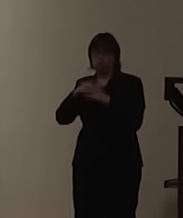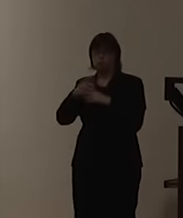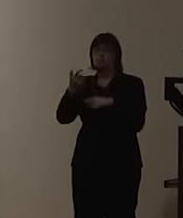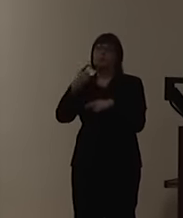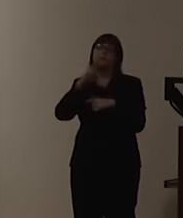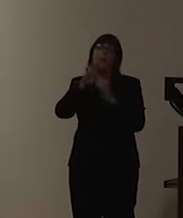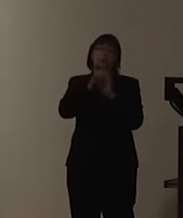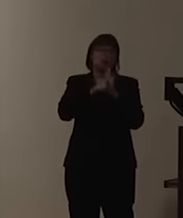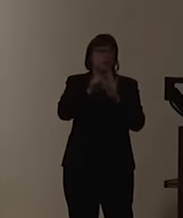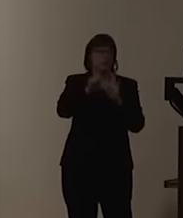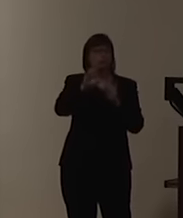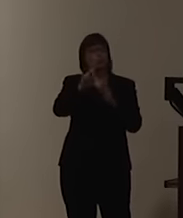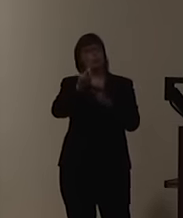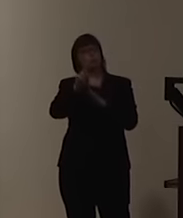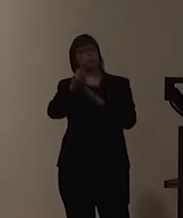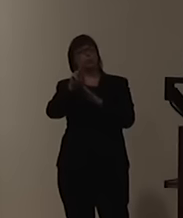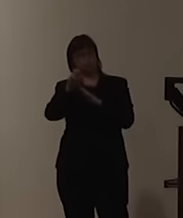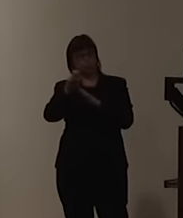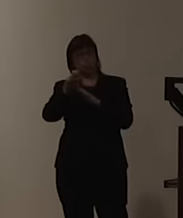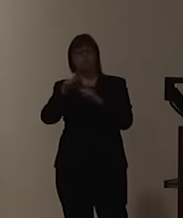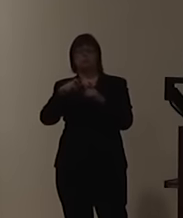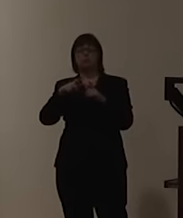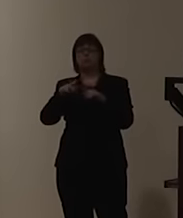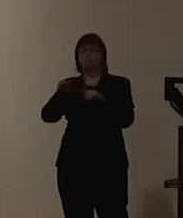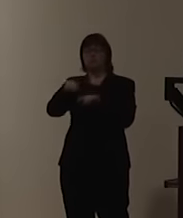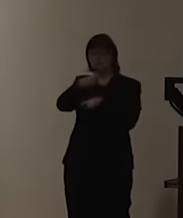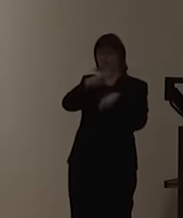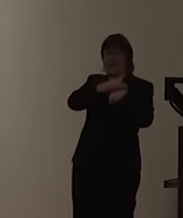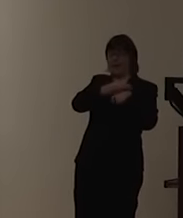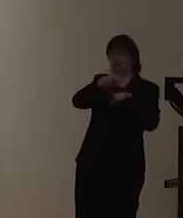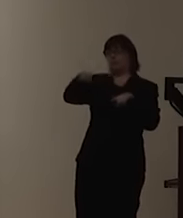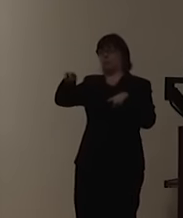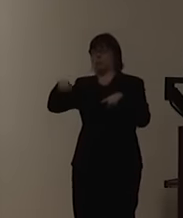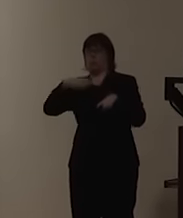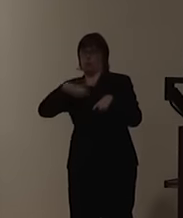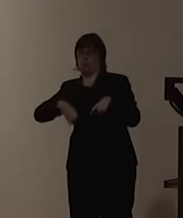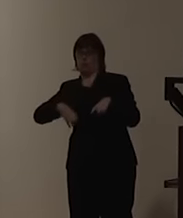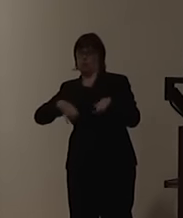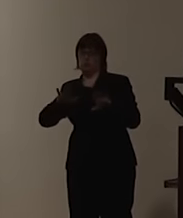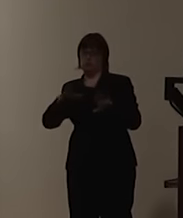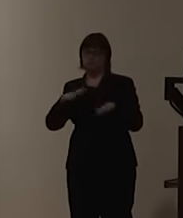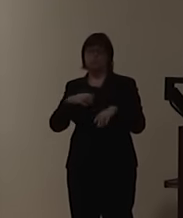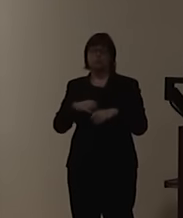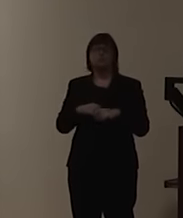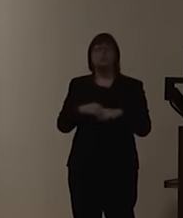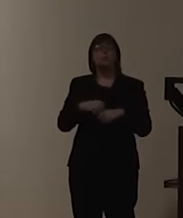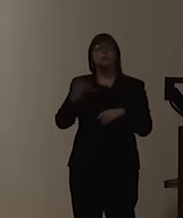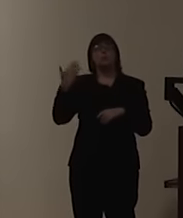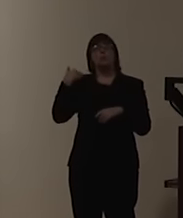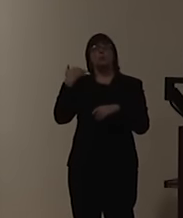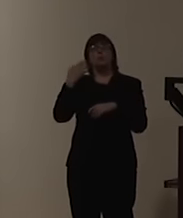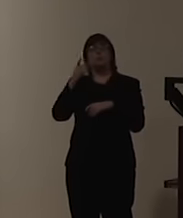an undergraduate, then Duke, Haiti, Harvard, in the December of